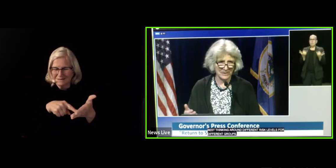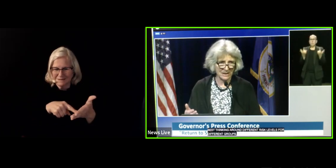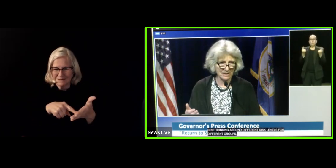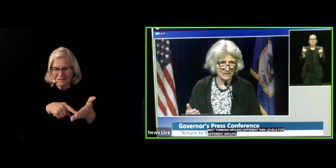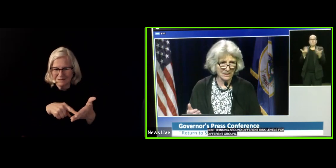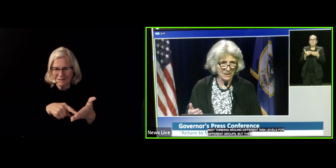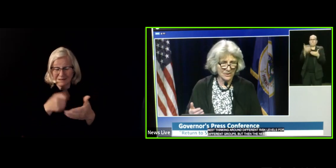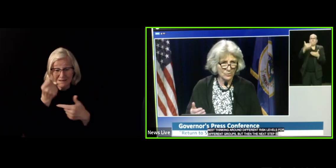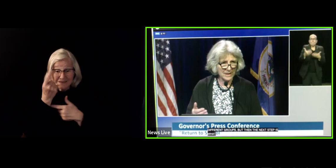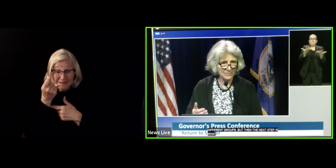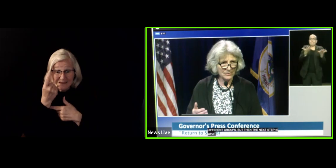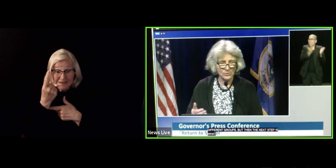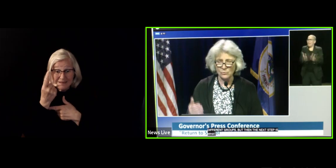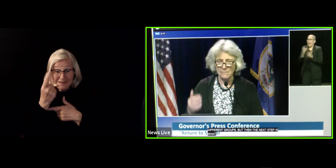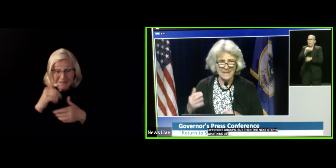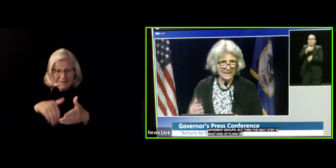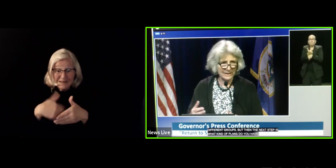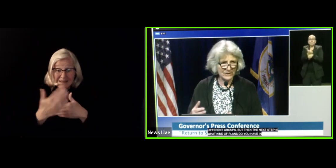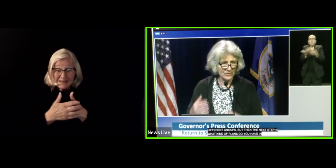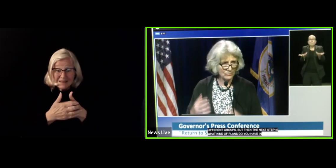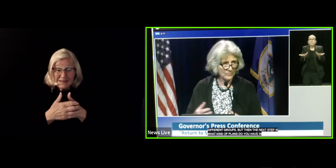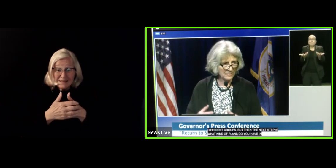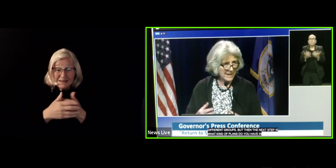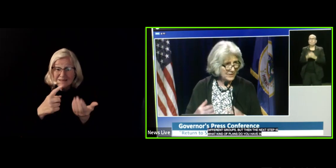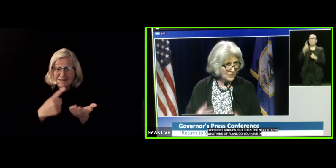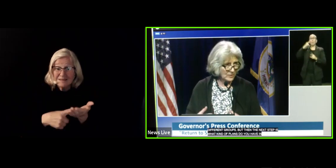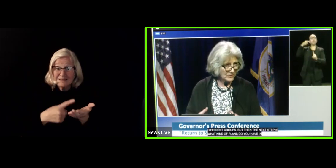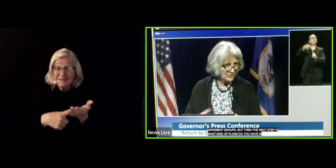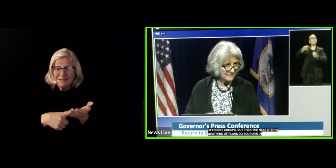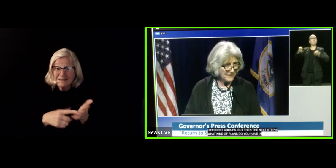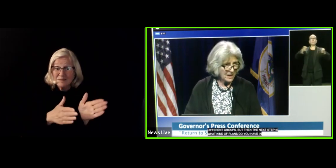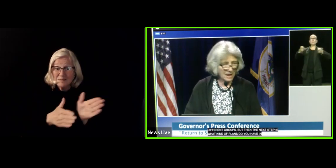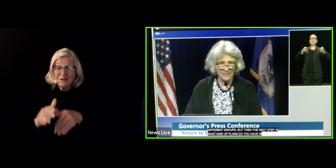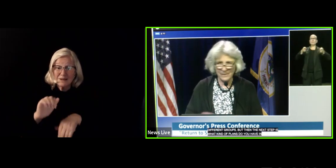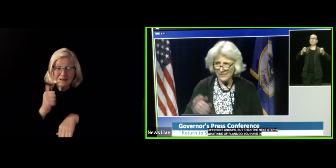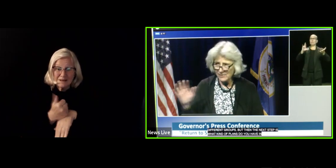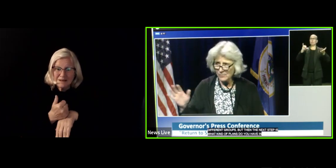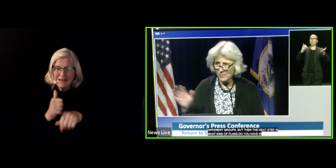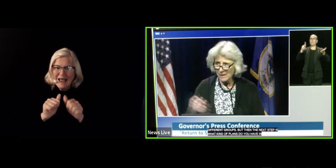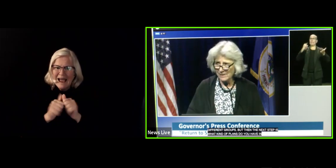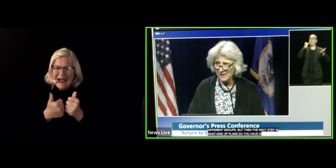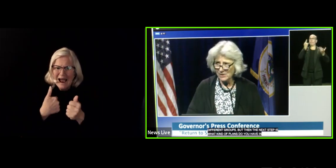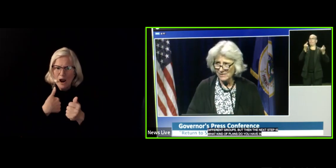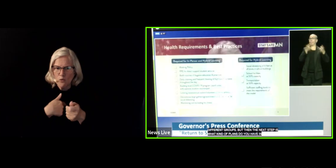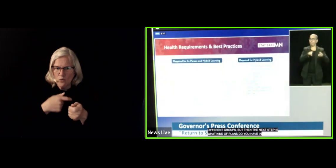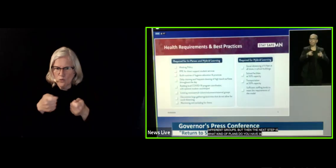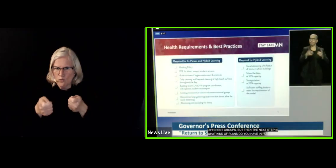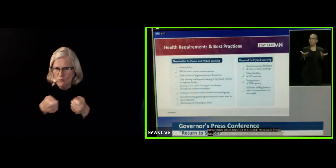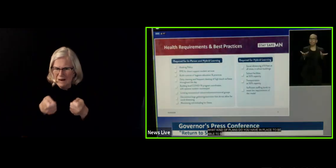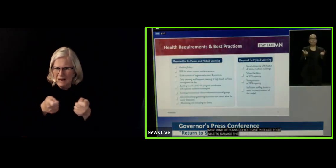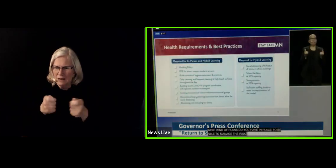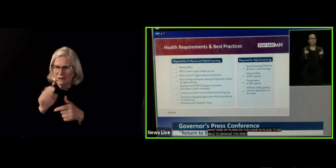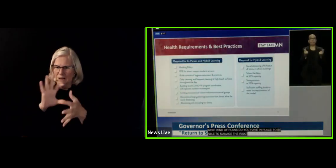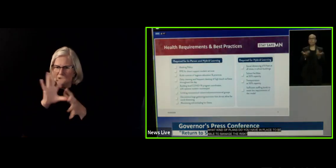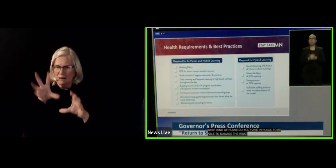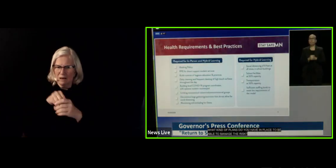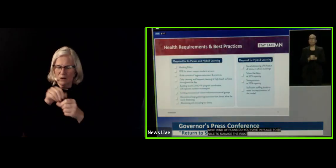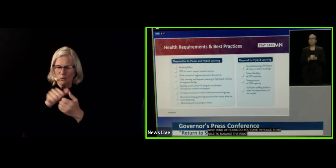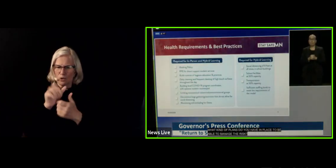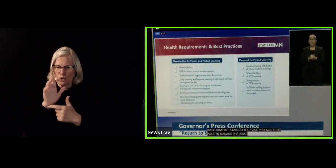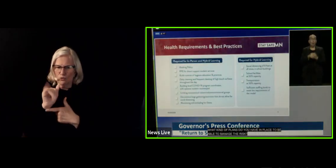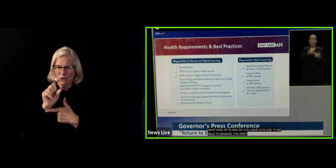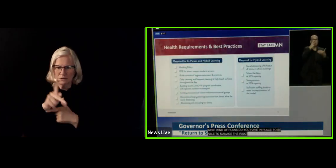in place to be able to manage the risk? And these recommendations and requirements have